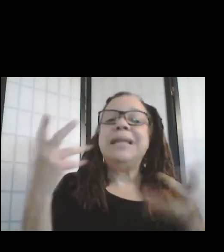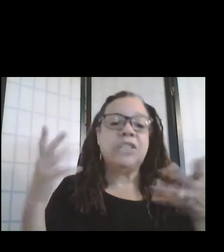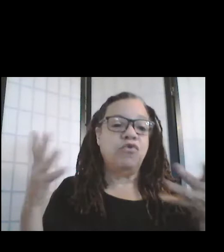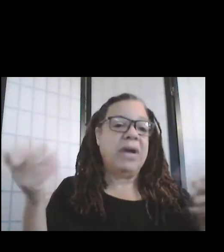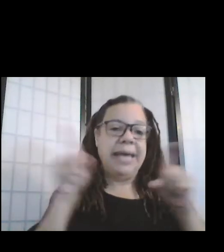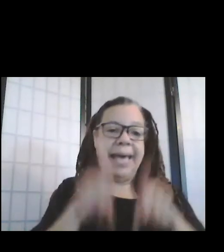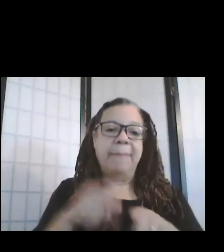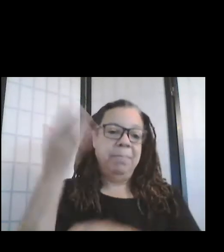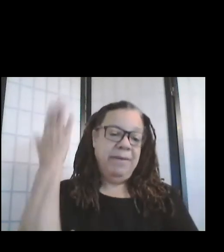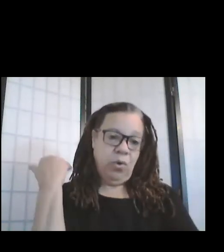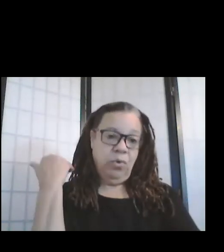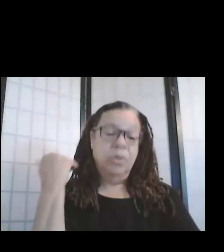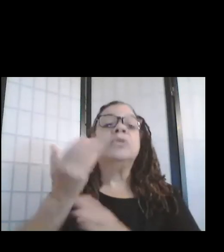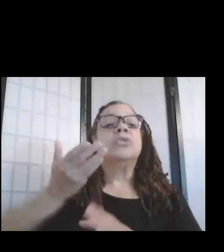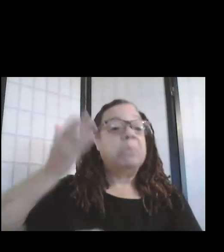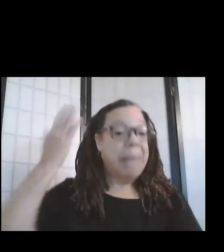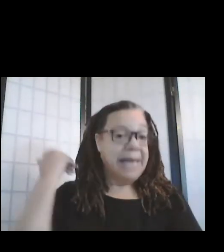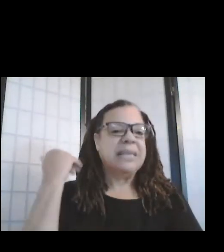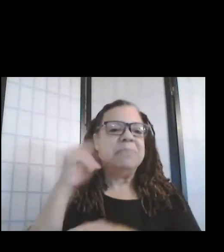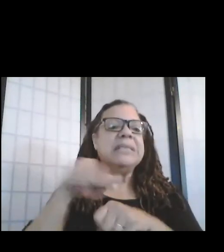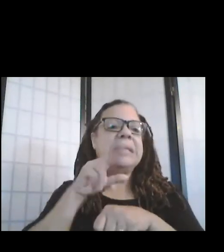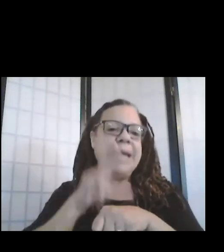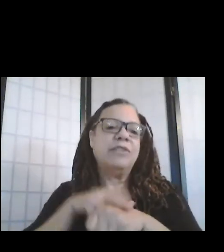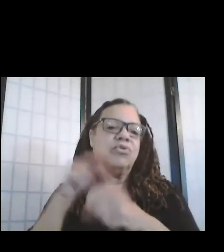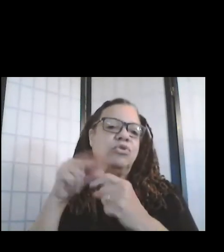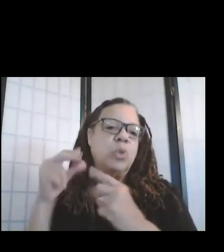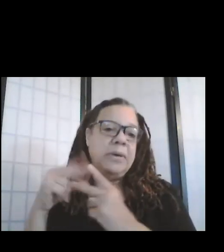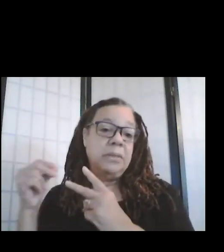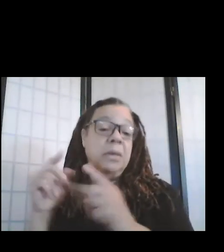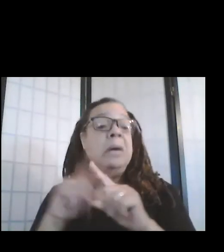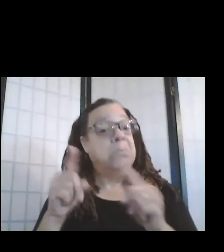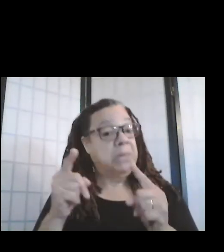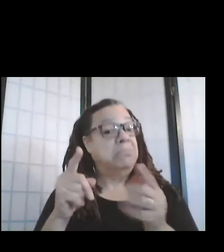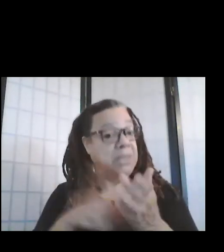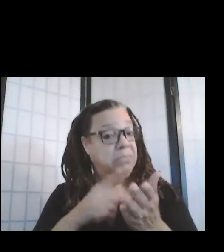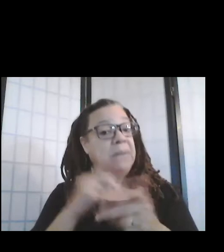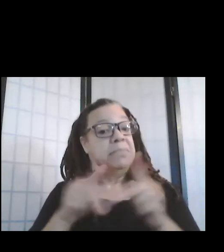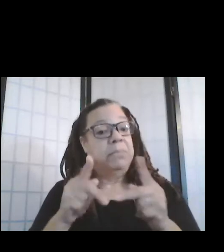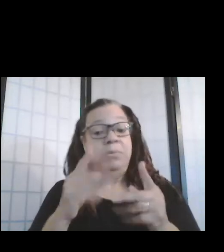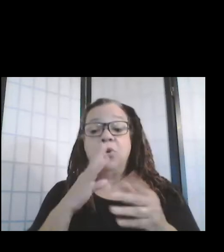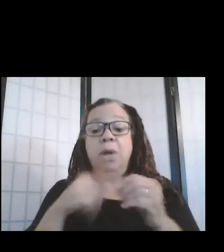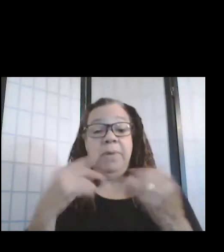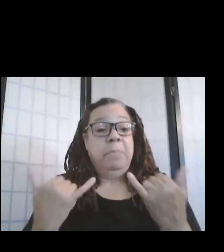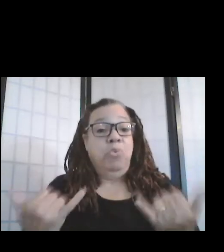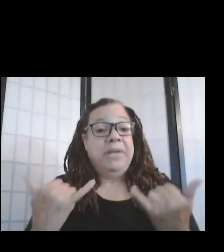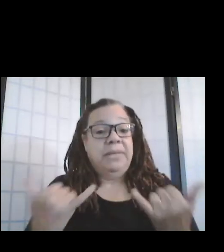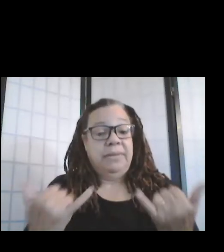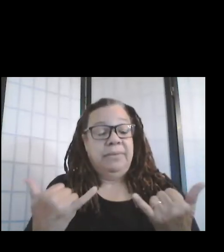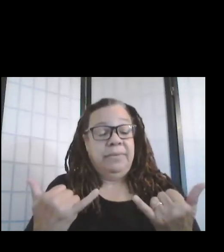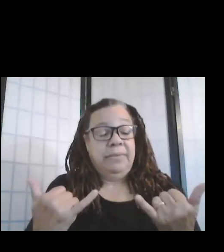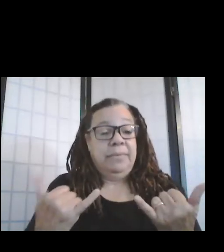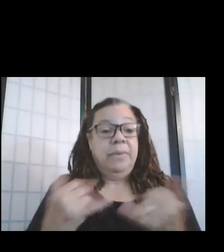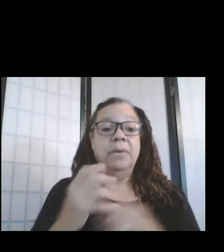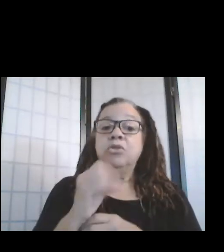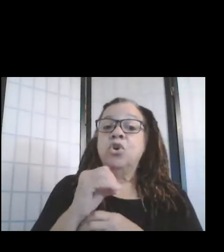happened. And so past tense is kind of a natural choice, but present tense is also a choice. And so once